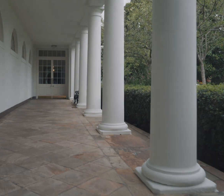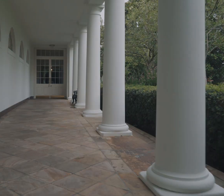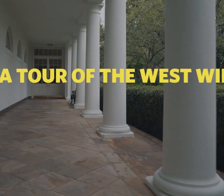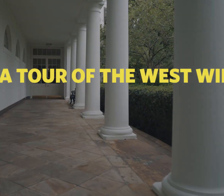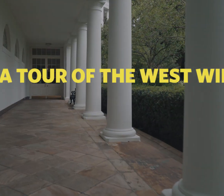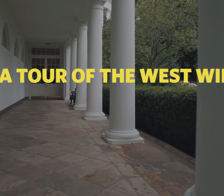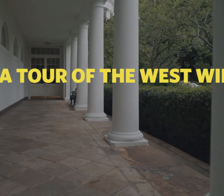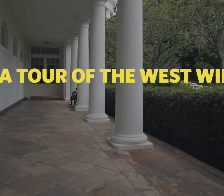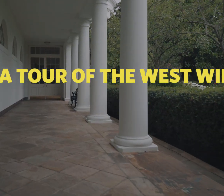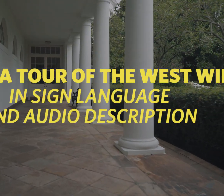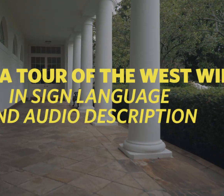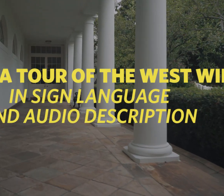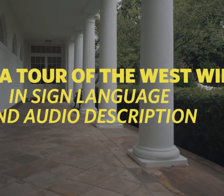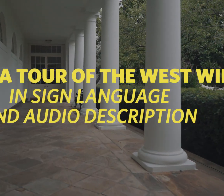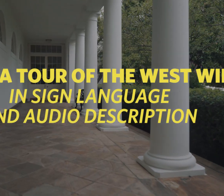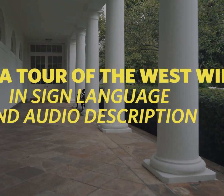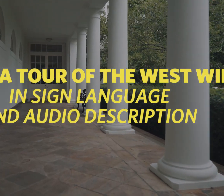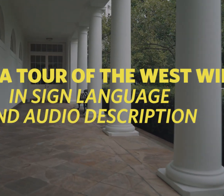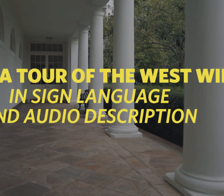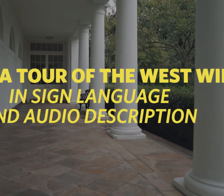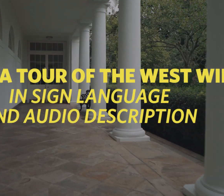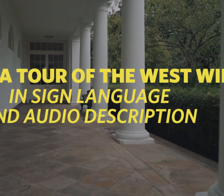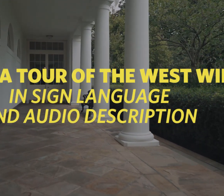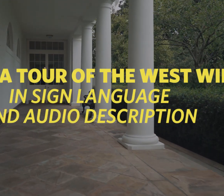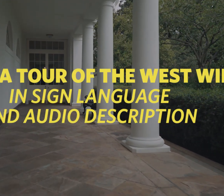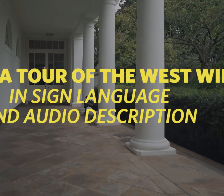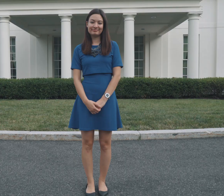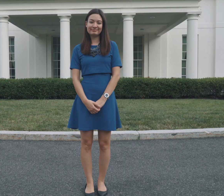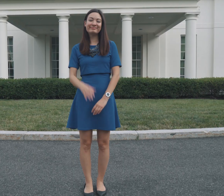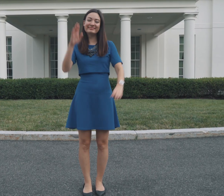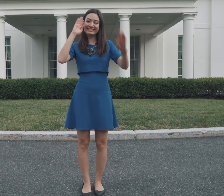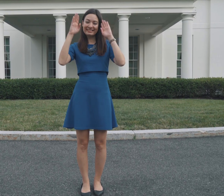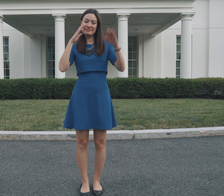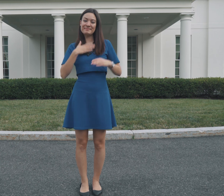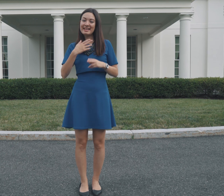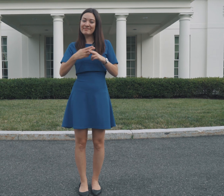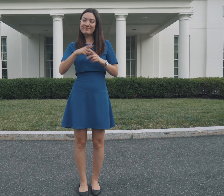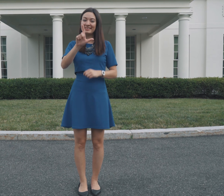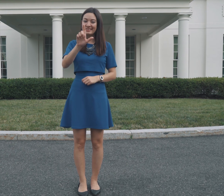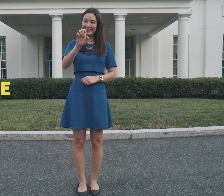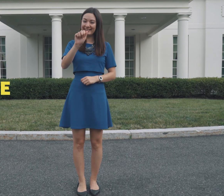This is a tour of the West Wing in sign language. A young woman with dark hair, a blue dress. My name is